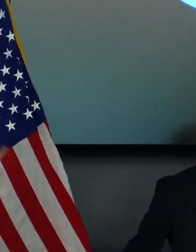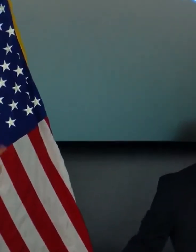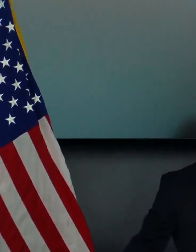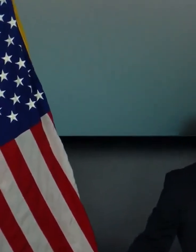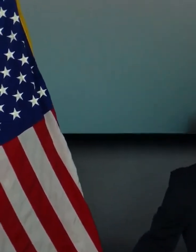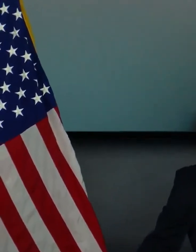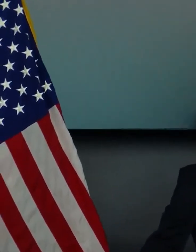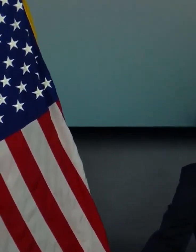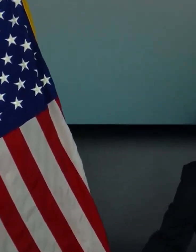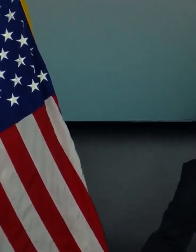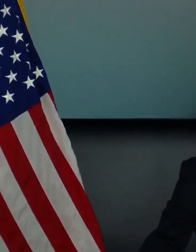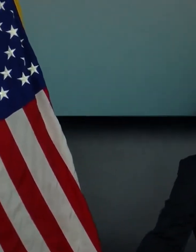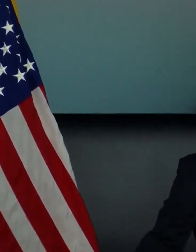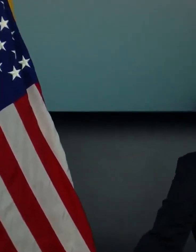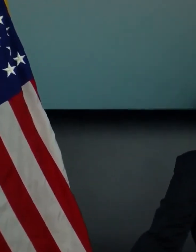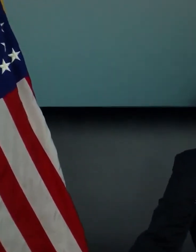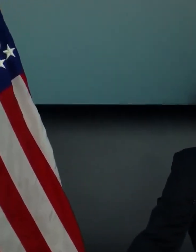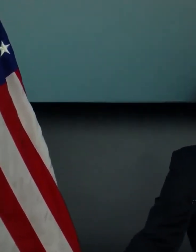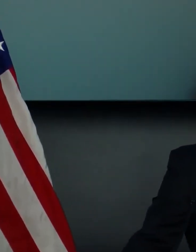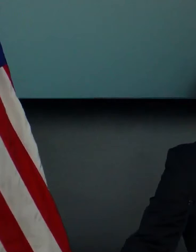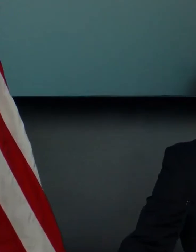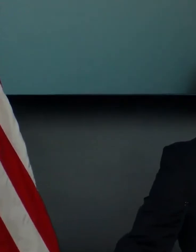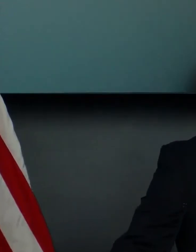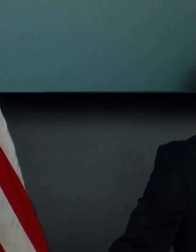on a regular basis since the start of the pandemic.